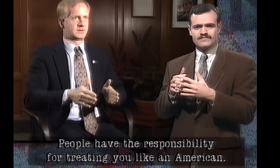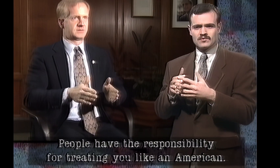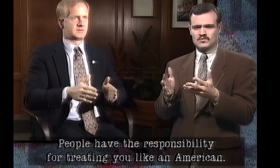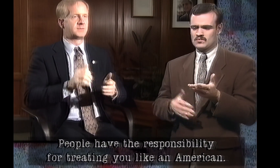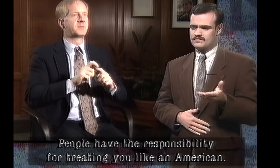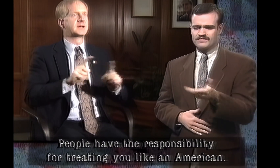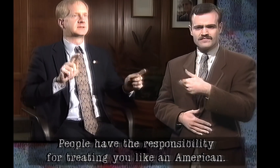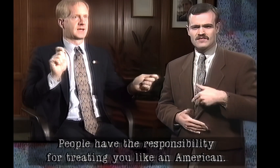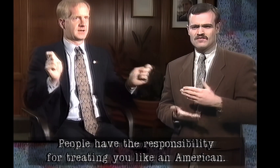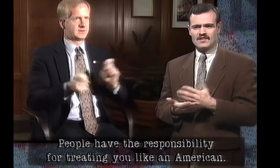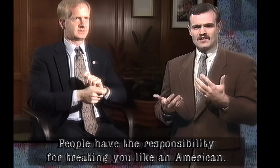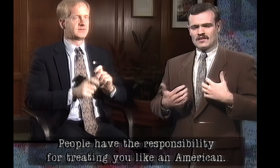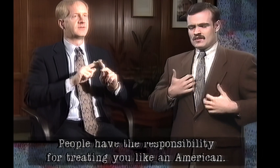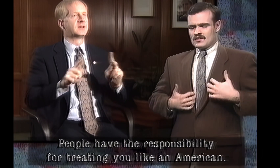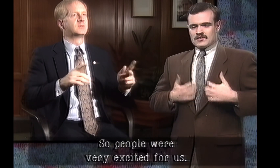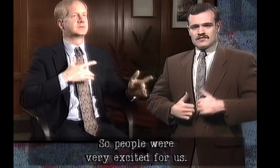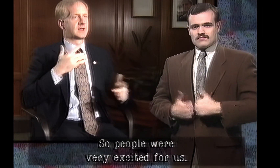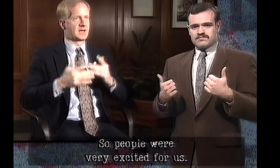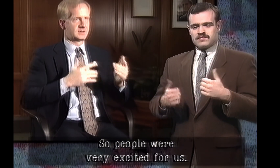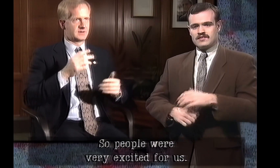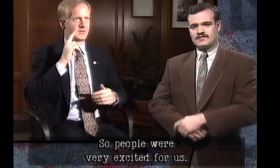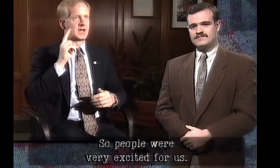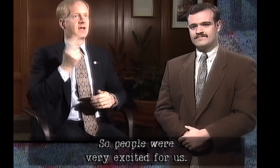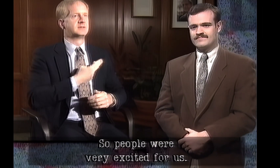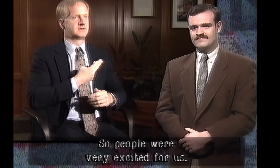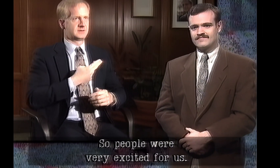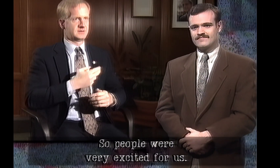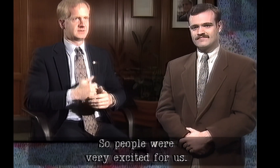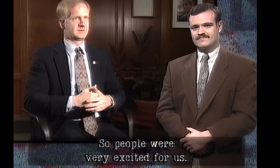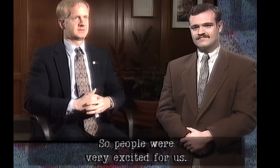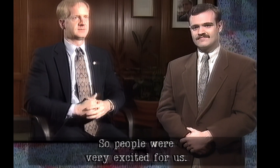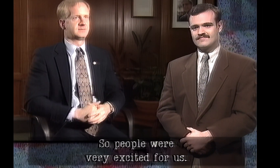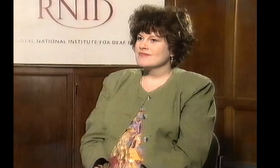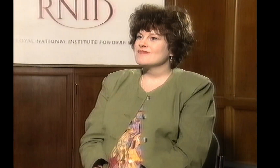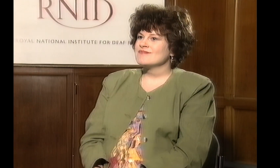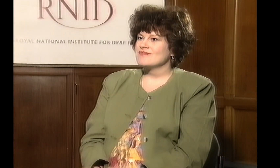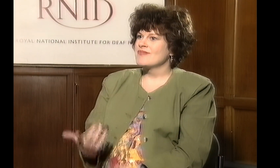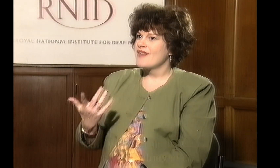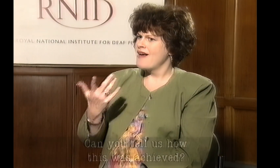treating you like an American. And so people were very excited for us.